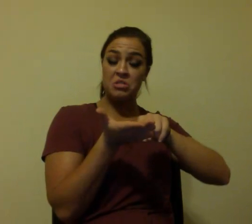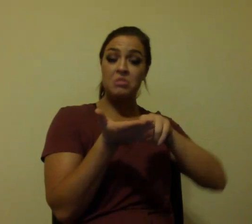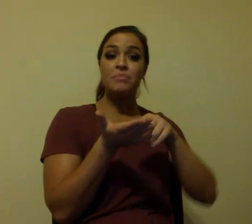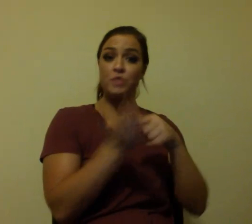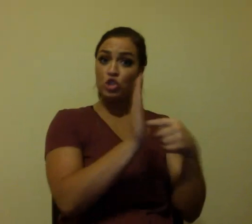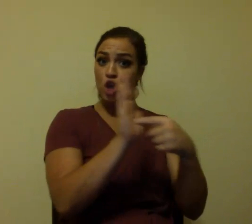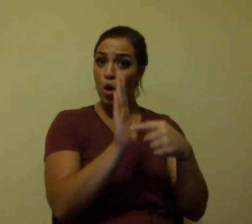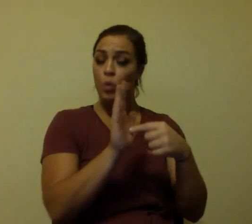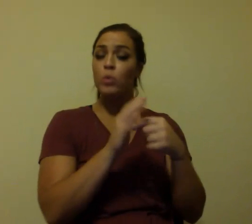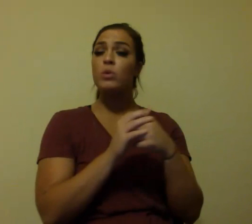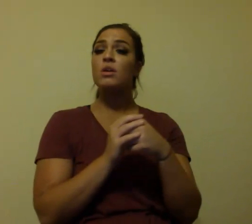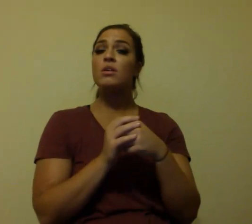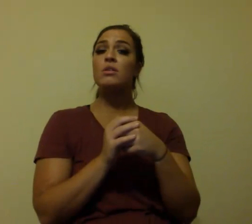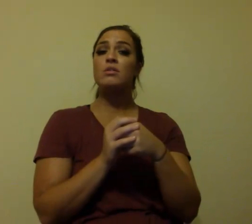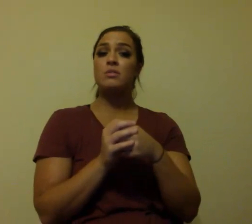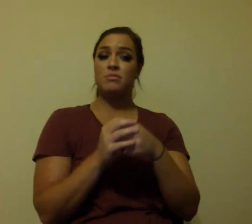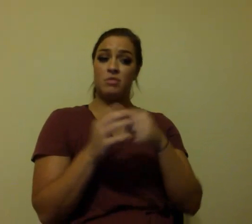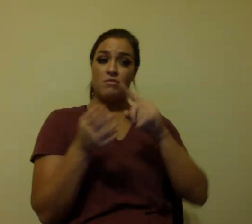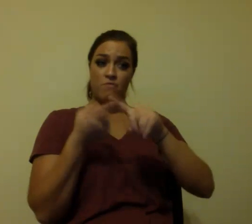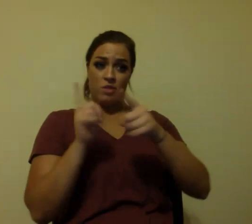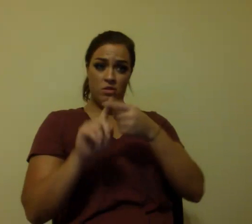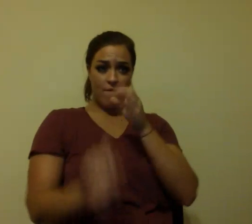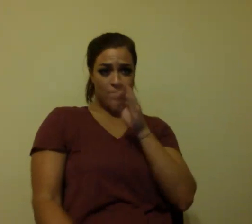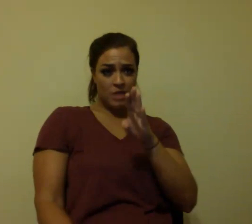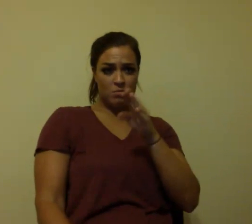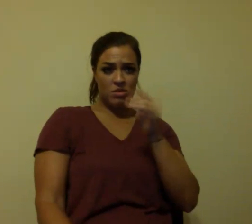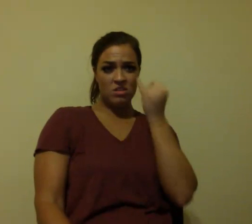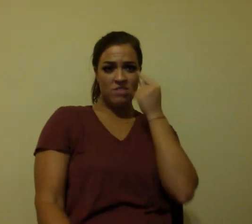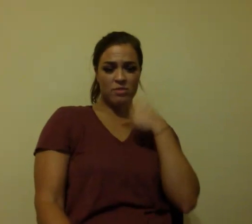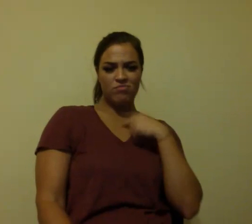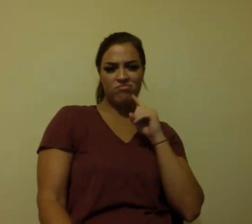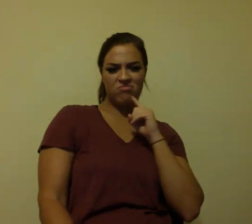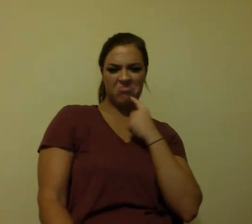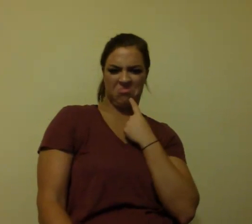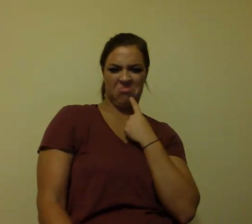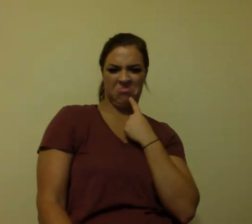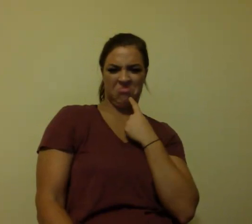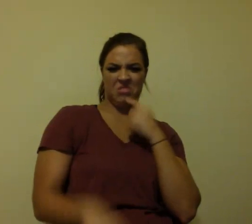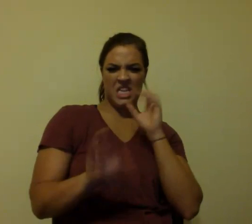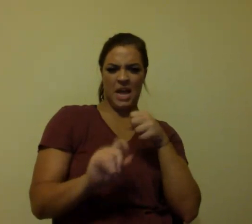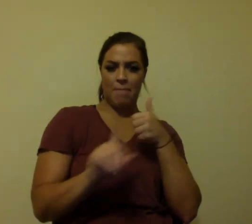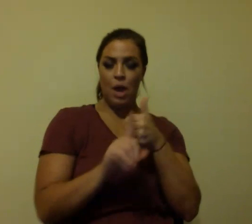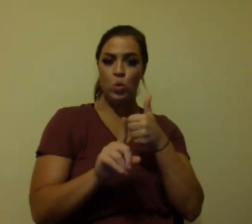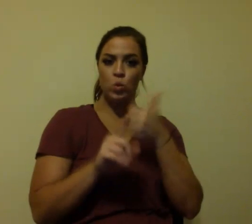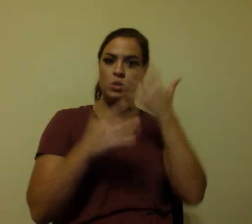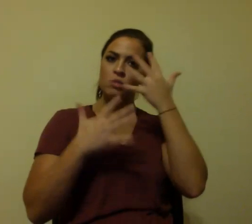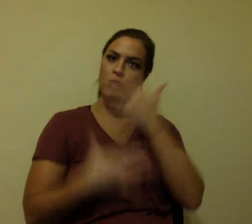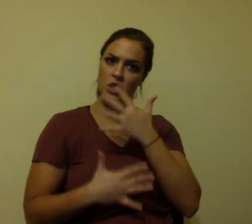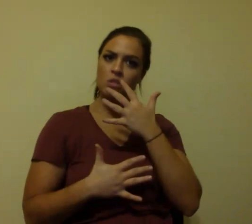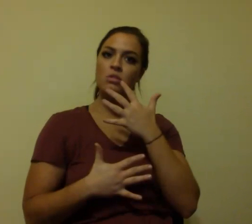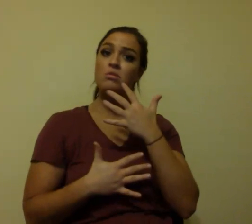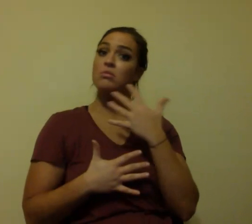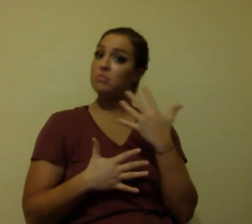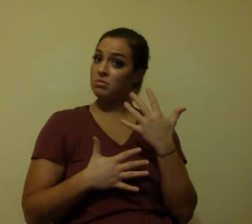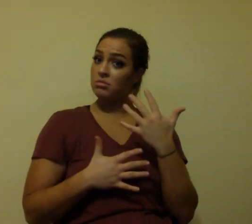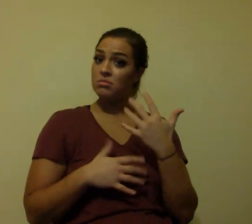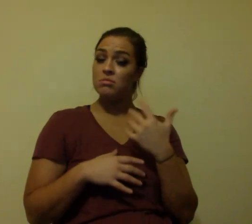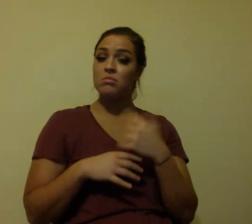depression. That's just one of the traps that our minds can set for us. Have you ever complained about your